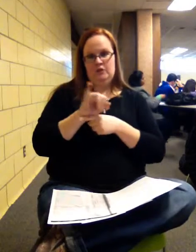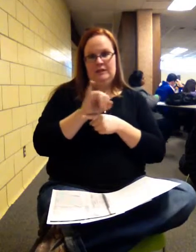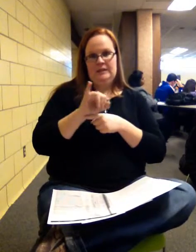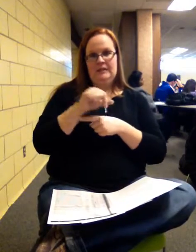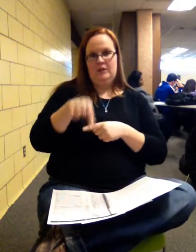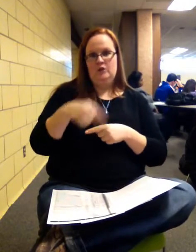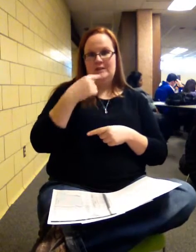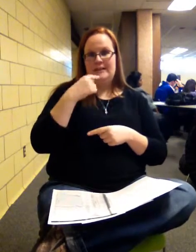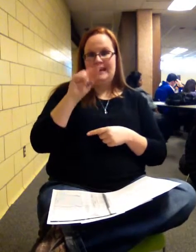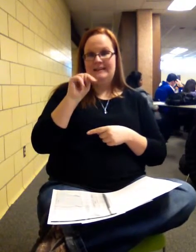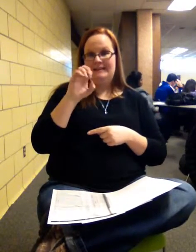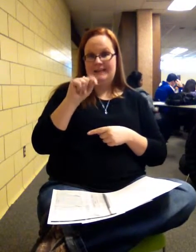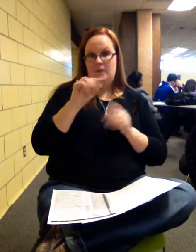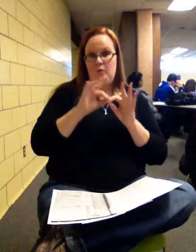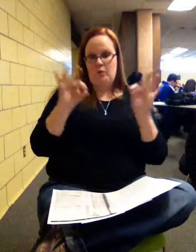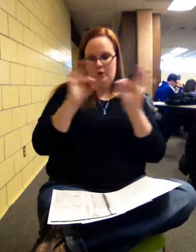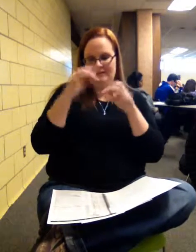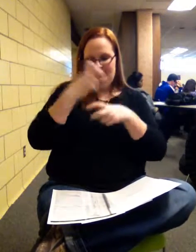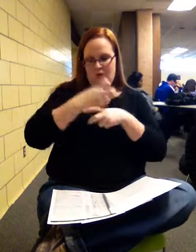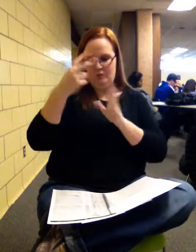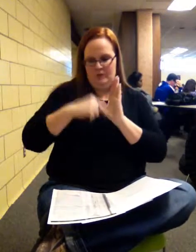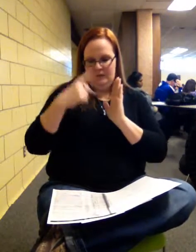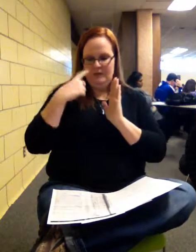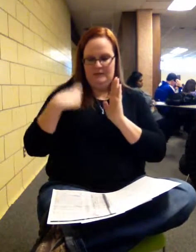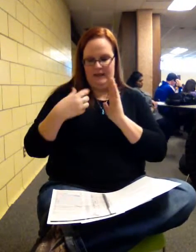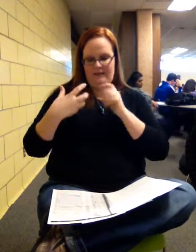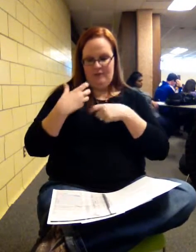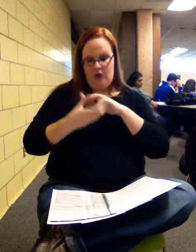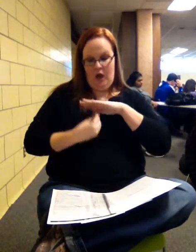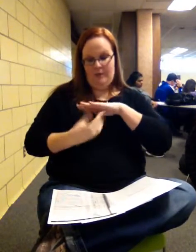saying net worth, and it's hard to read because I've made so many copies of this, is 44.1%.